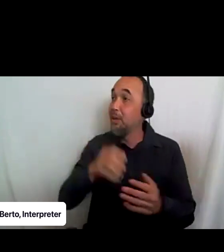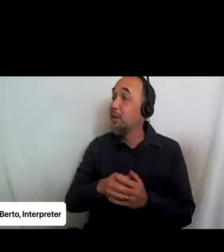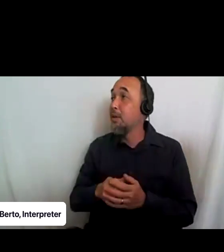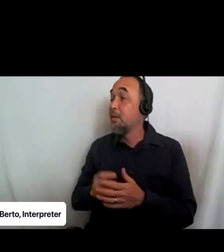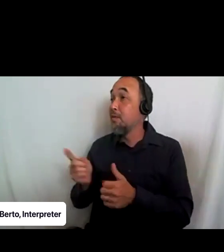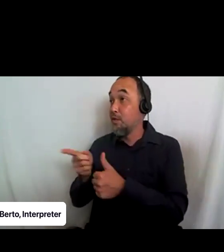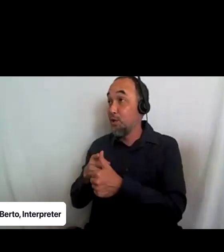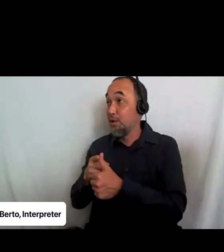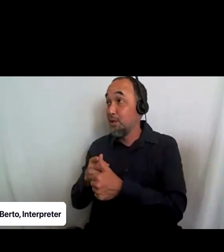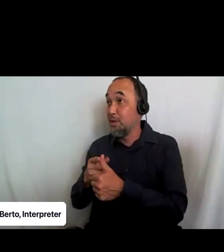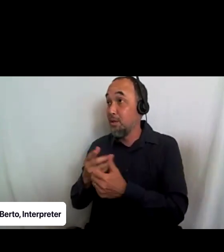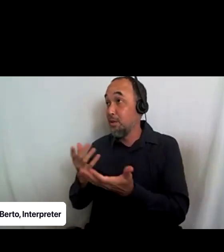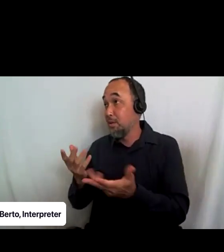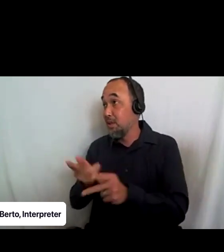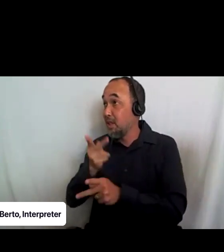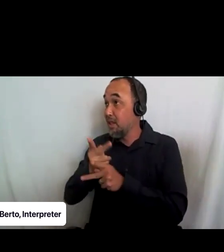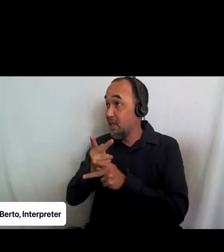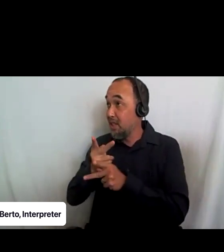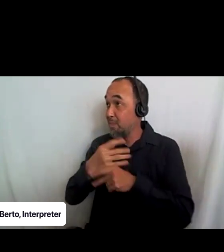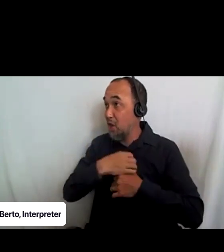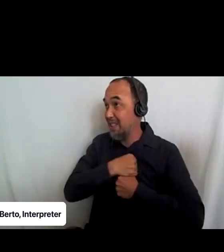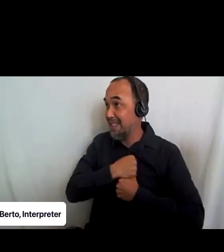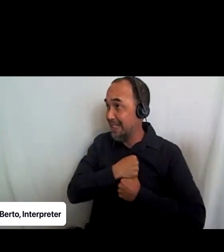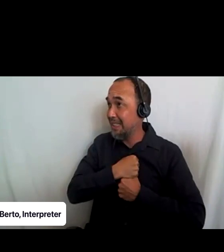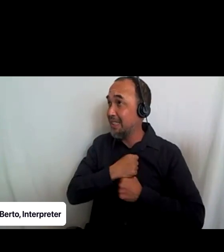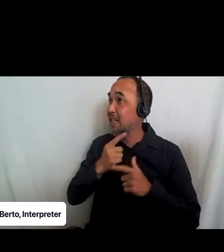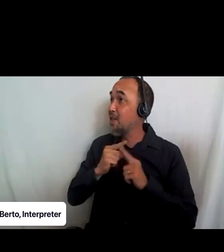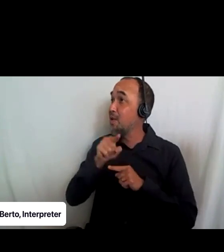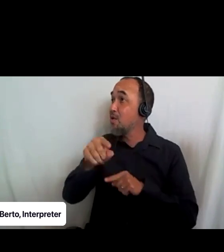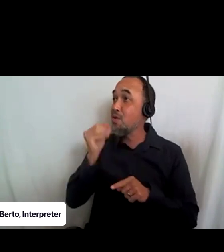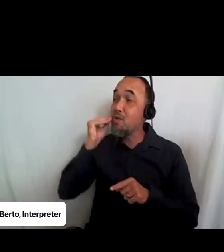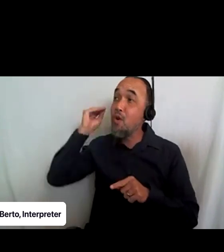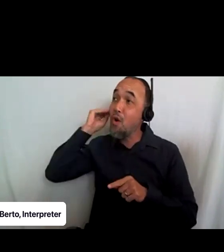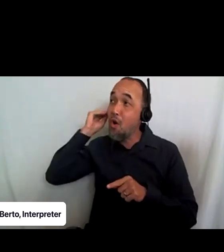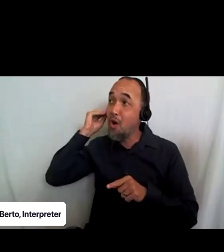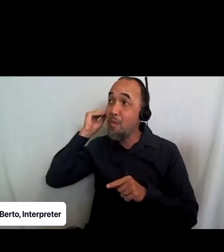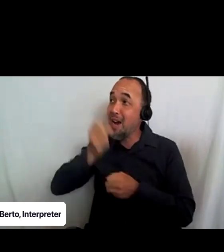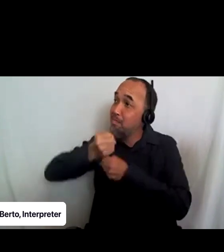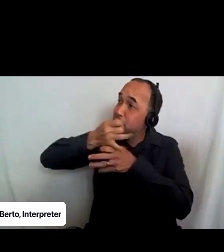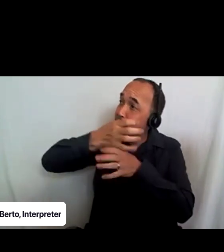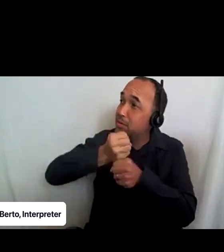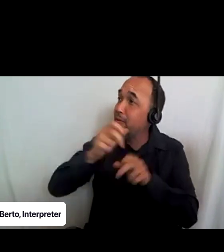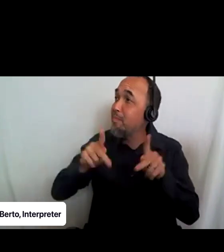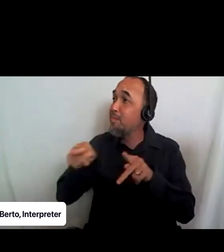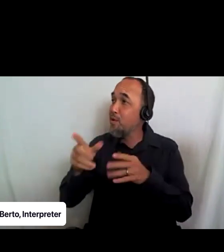"First, you keep it inside, and then you go home and you take it out on your loved